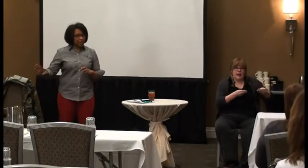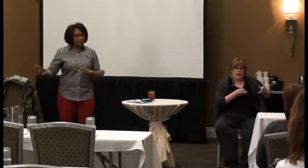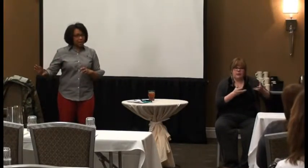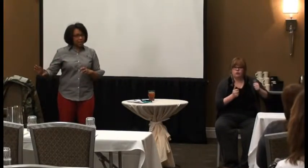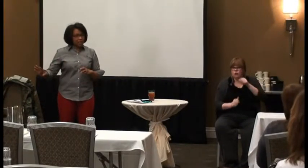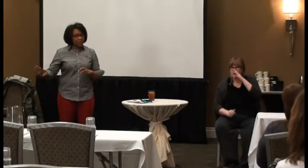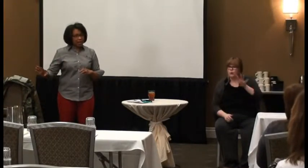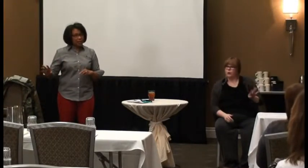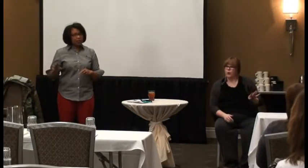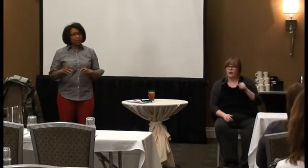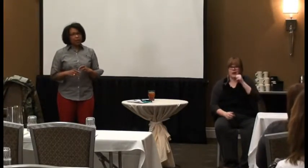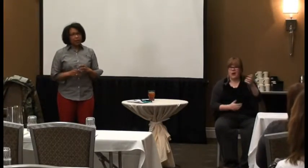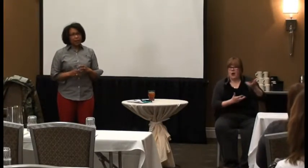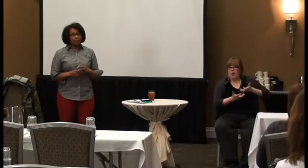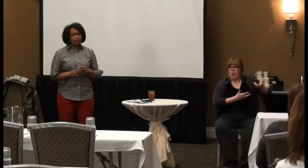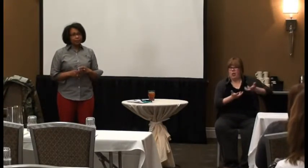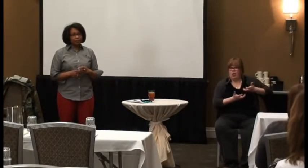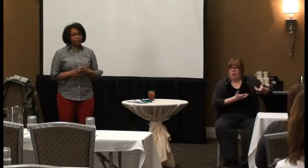not engage in that.